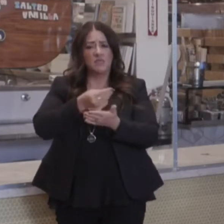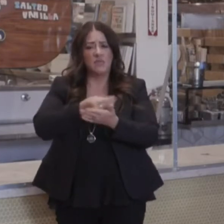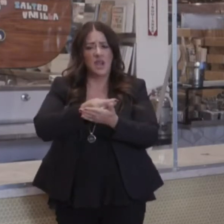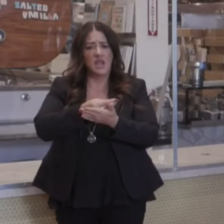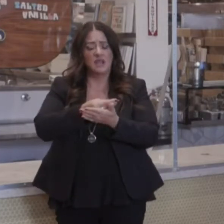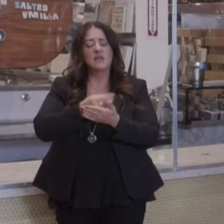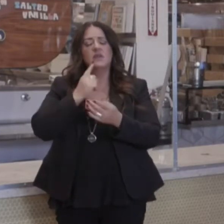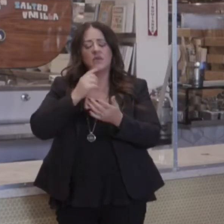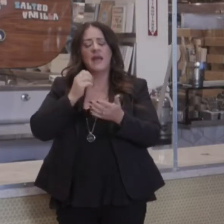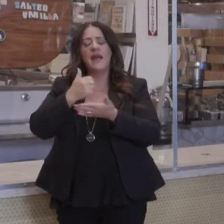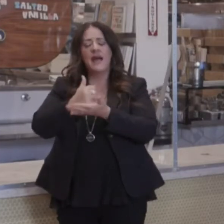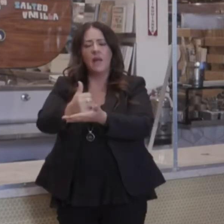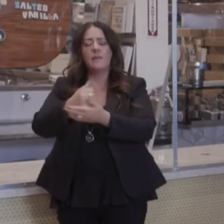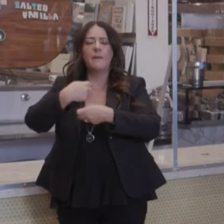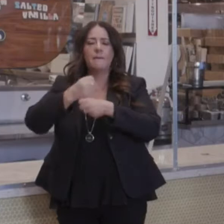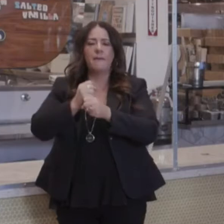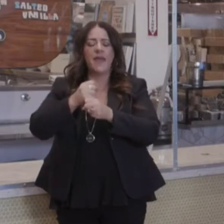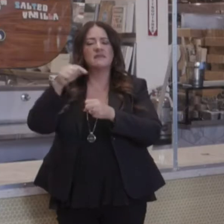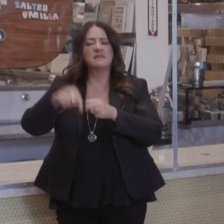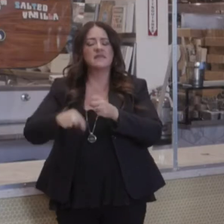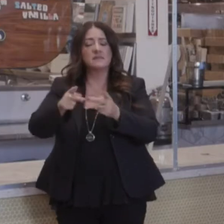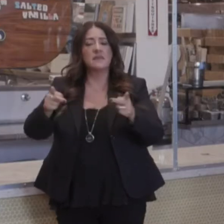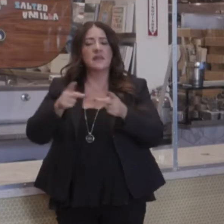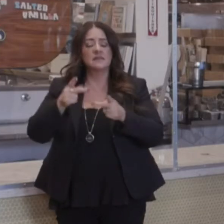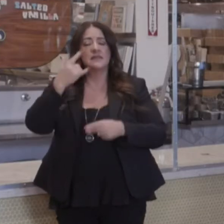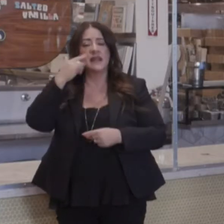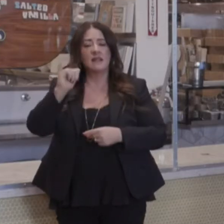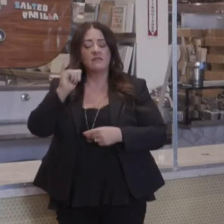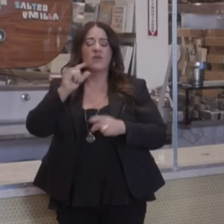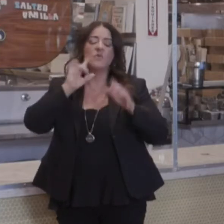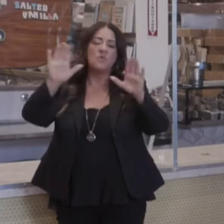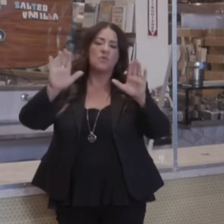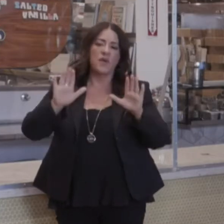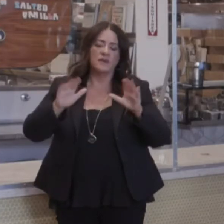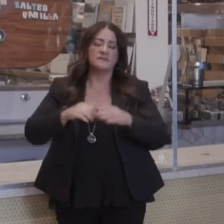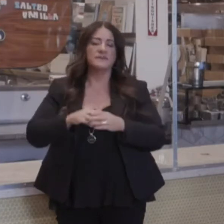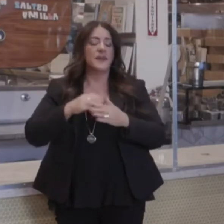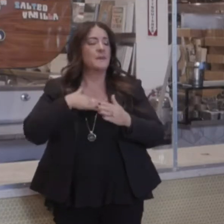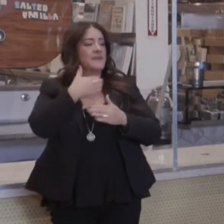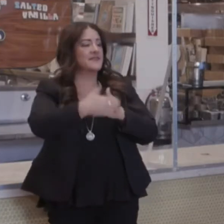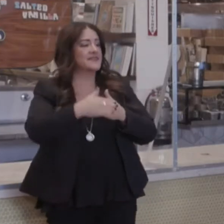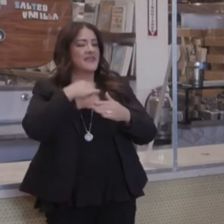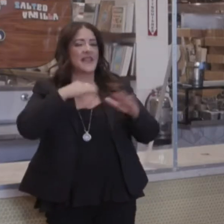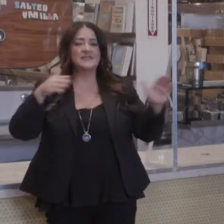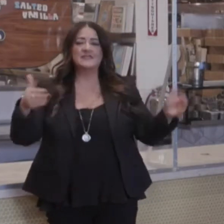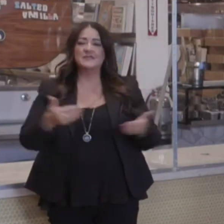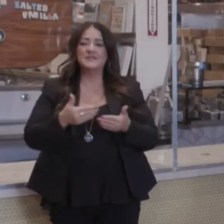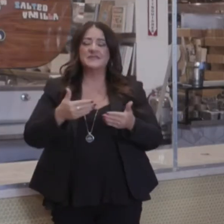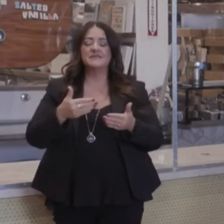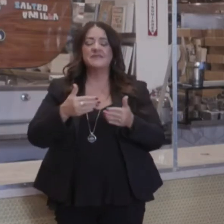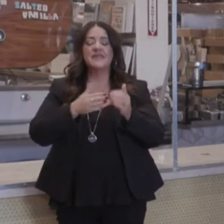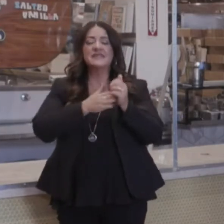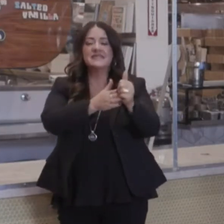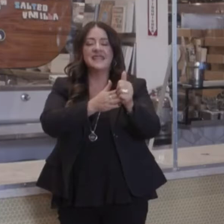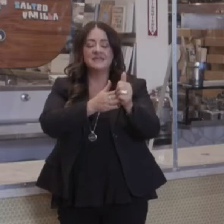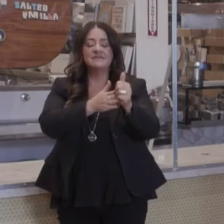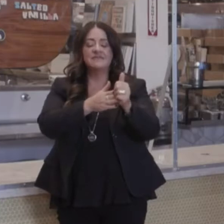makes California great. It's my pleasure to introduce my partner, the Senate Pro Tem, Tony